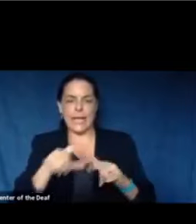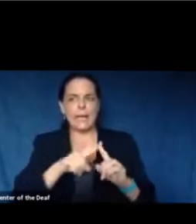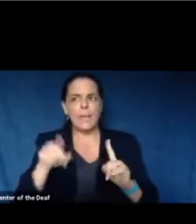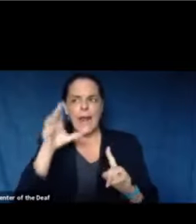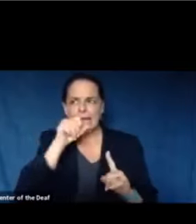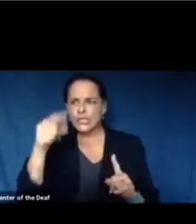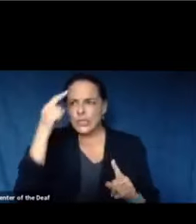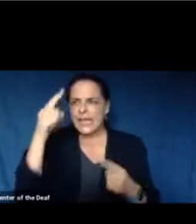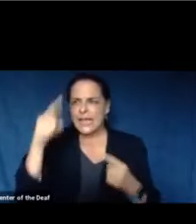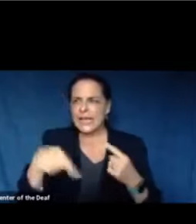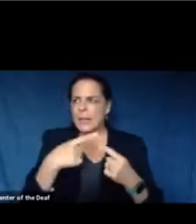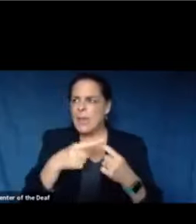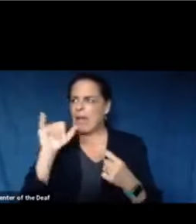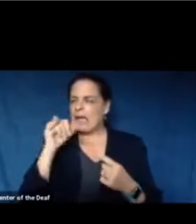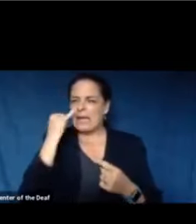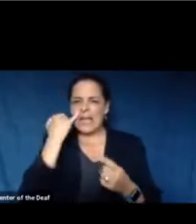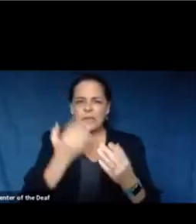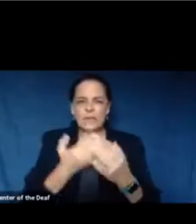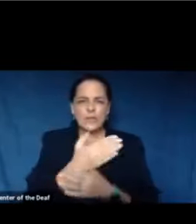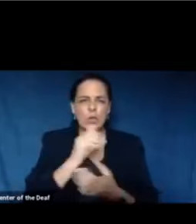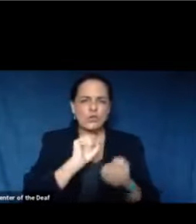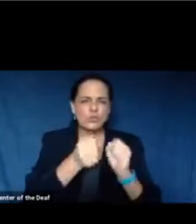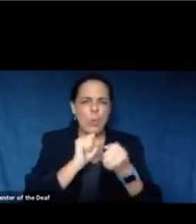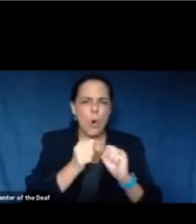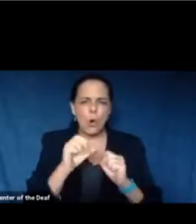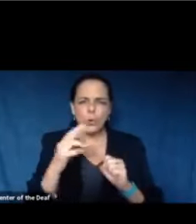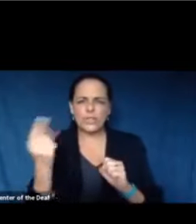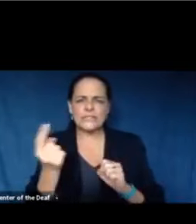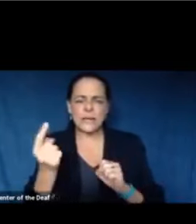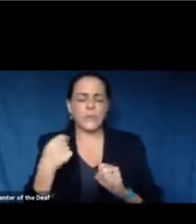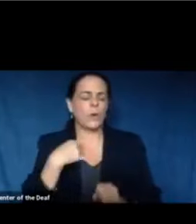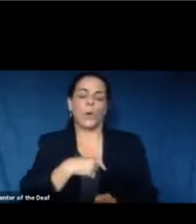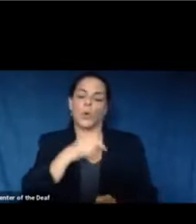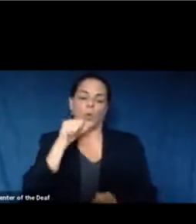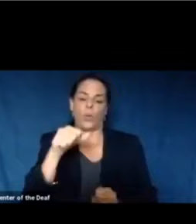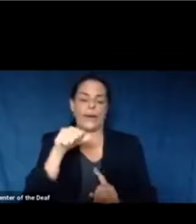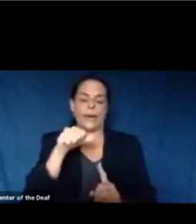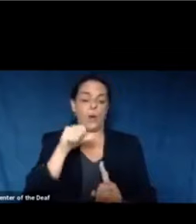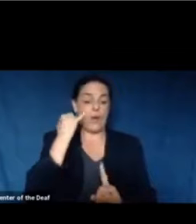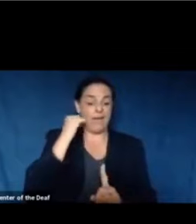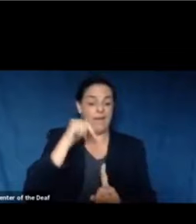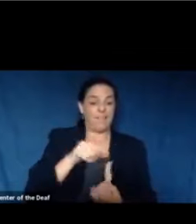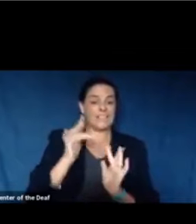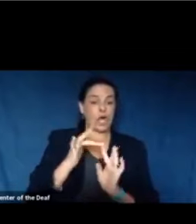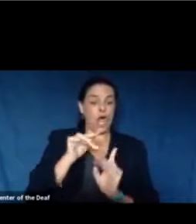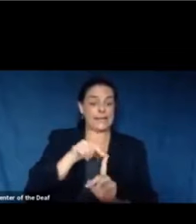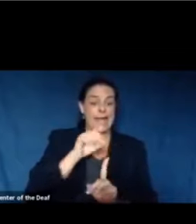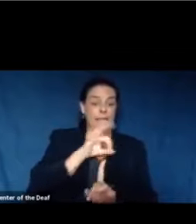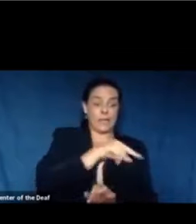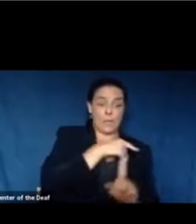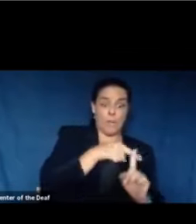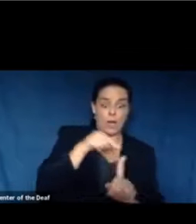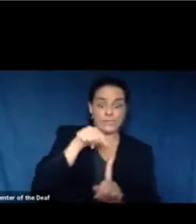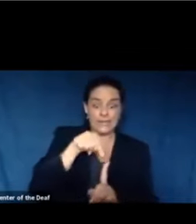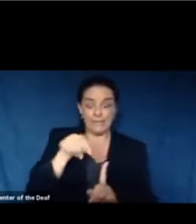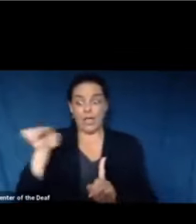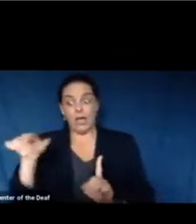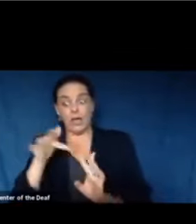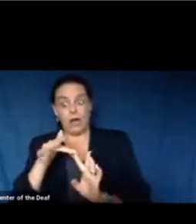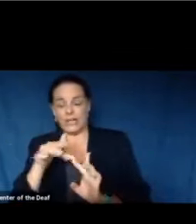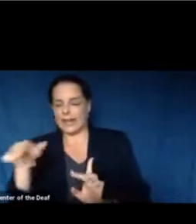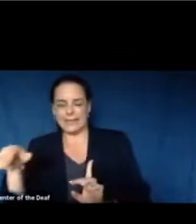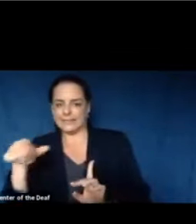sporting event or something like that, we do not quarantine contacts of contacts. And so, again, we keep a close